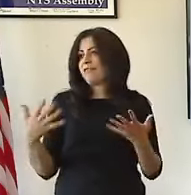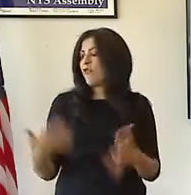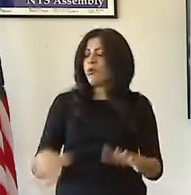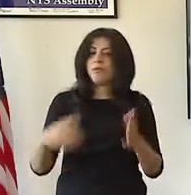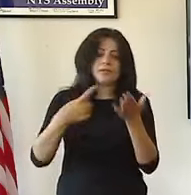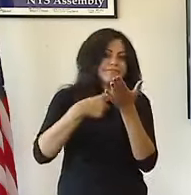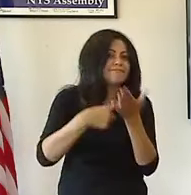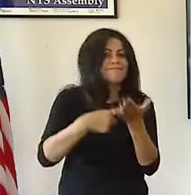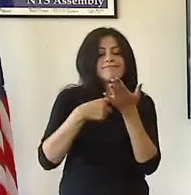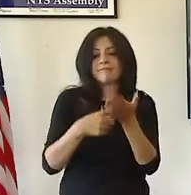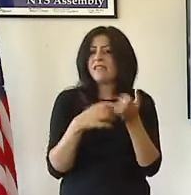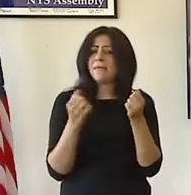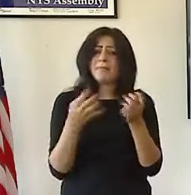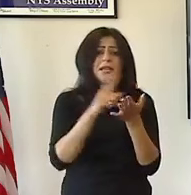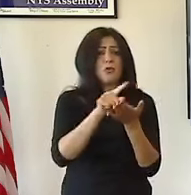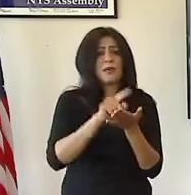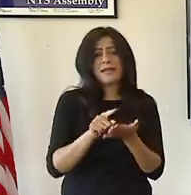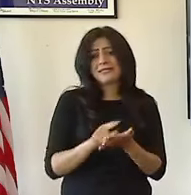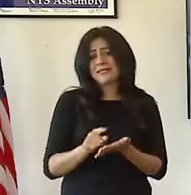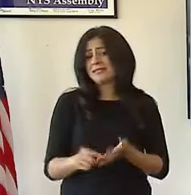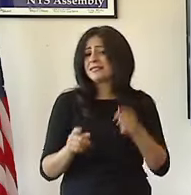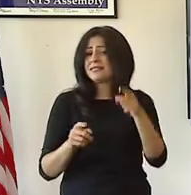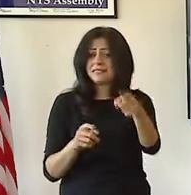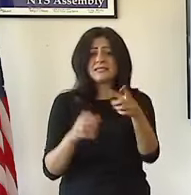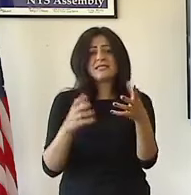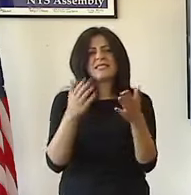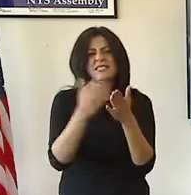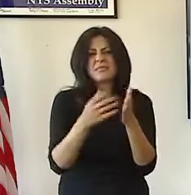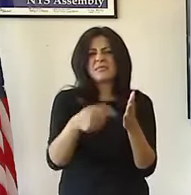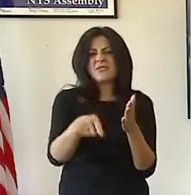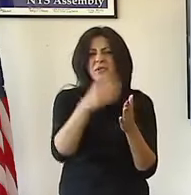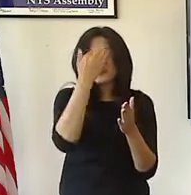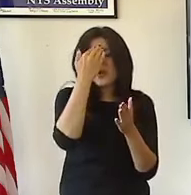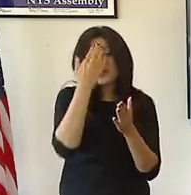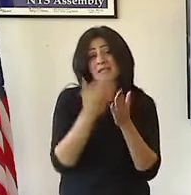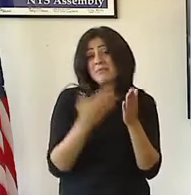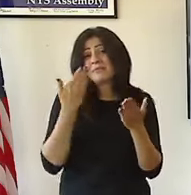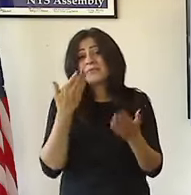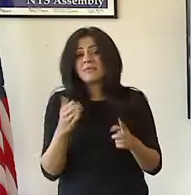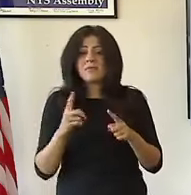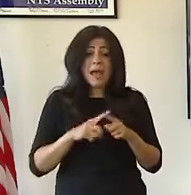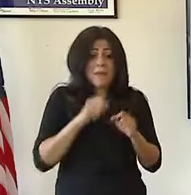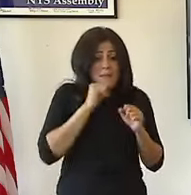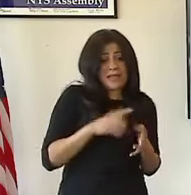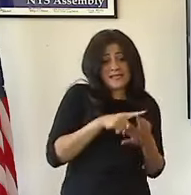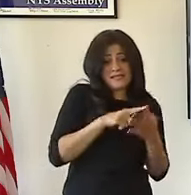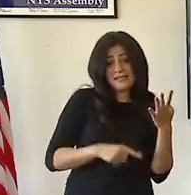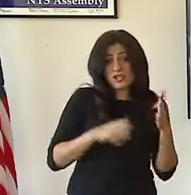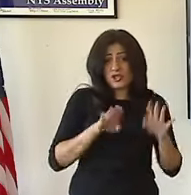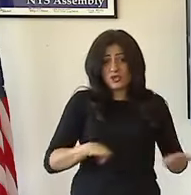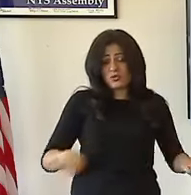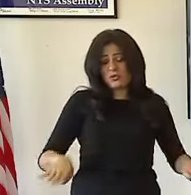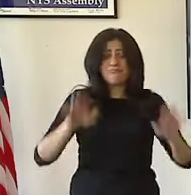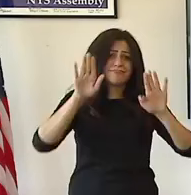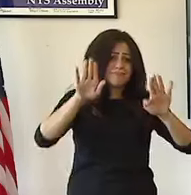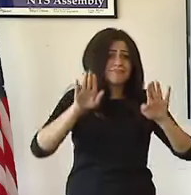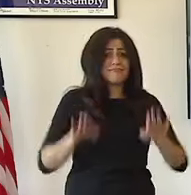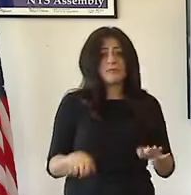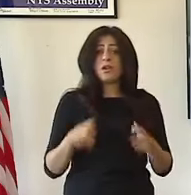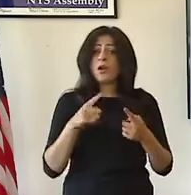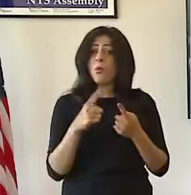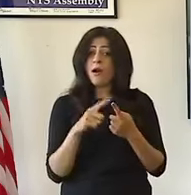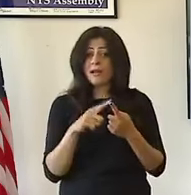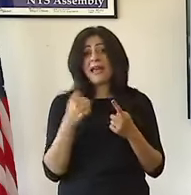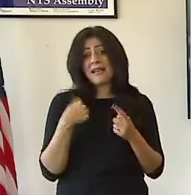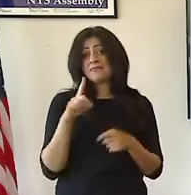you for weeks now, and some of you know this, and some of you don't. I am blessed with 4 wonderful children in my life. One of them is a child